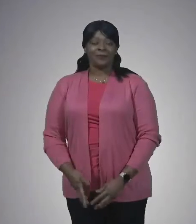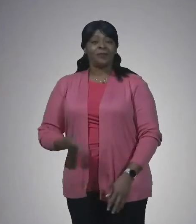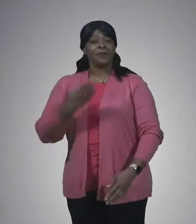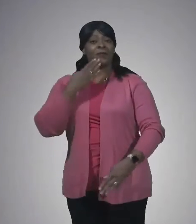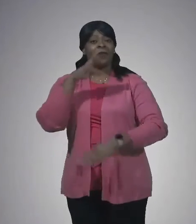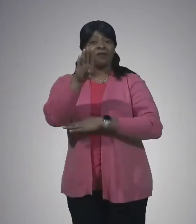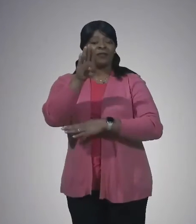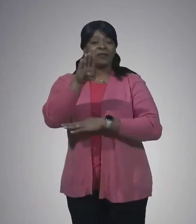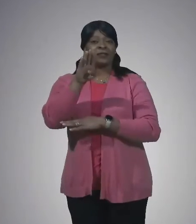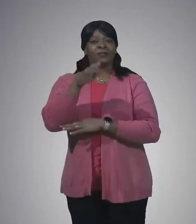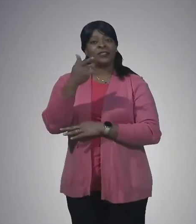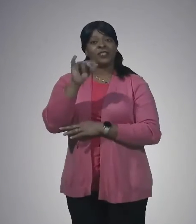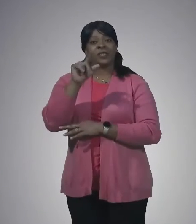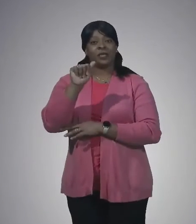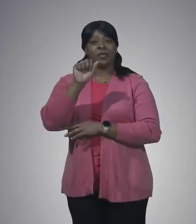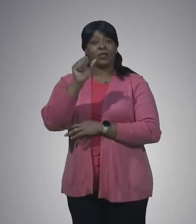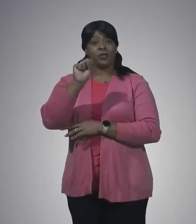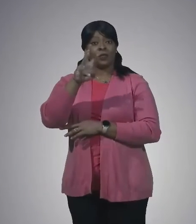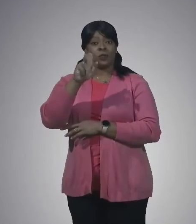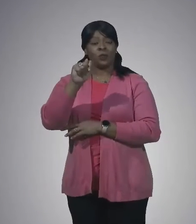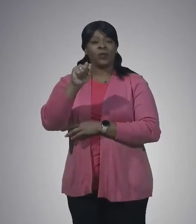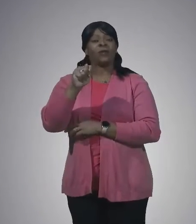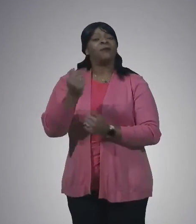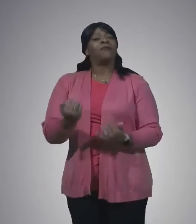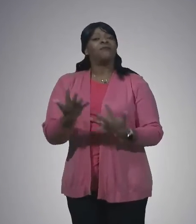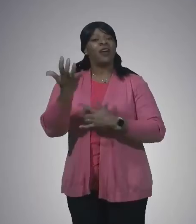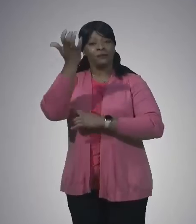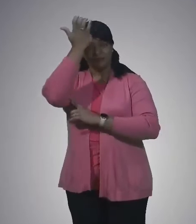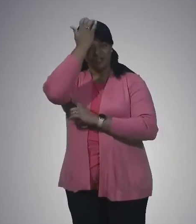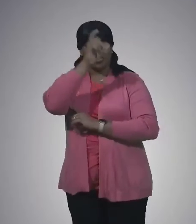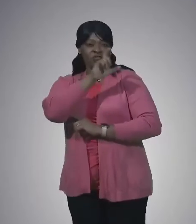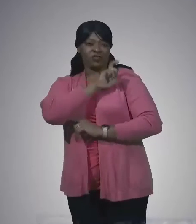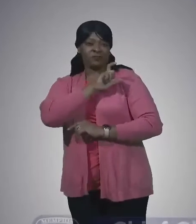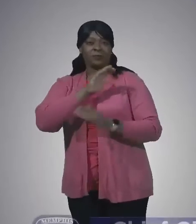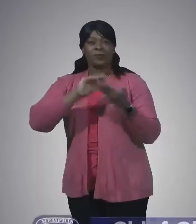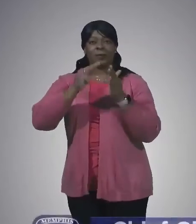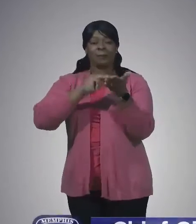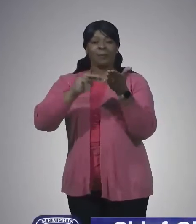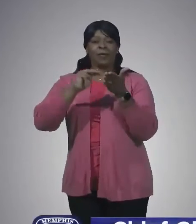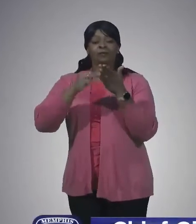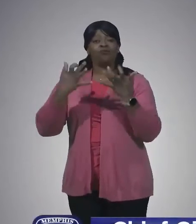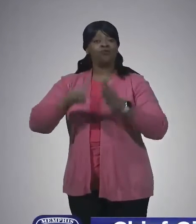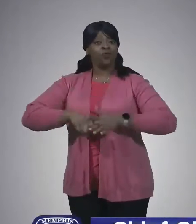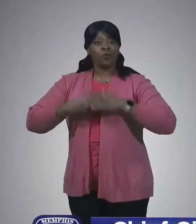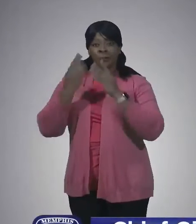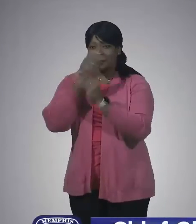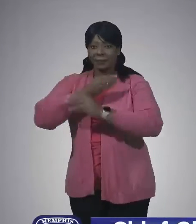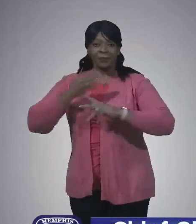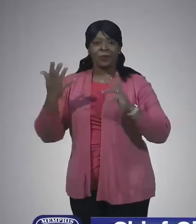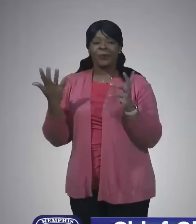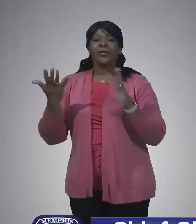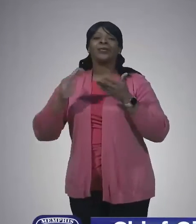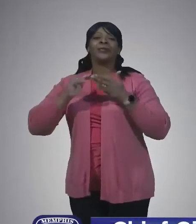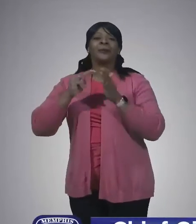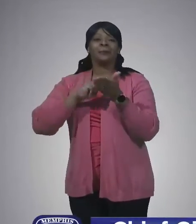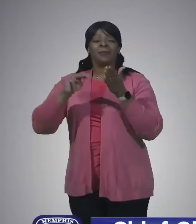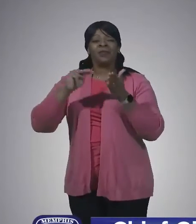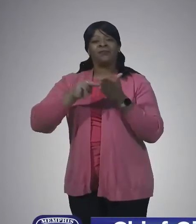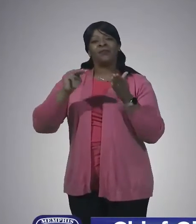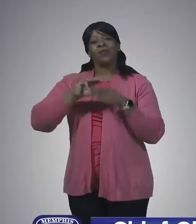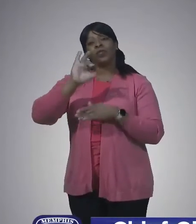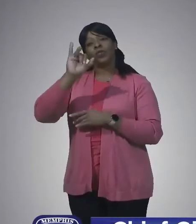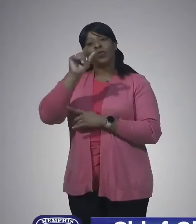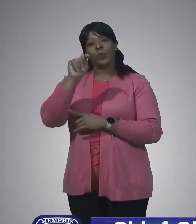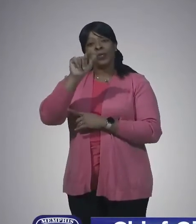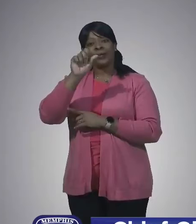Good afternoon. I'm Gina Sweat. I am the Fire Chief for the City of Memphis, and I'm here today to get started with our City of Memphis Shelby County Joint